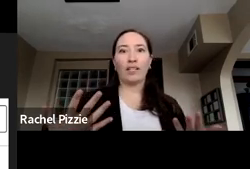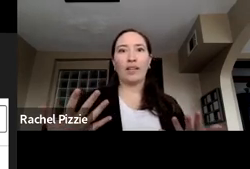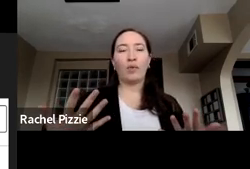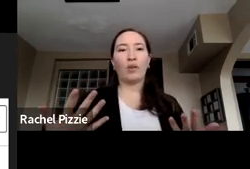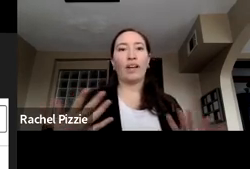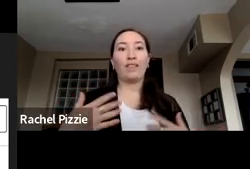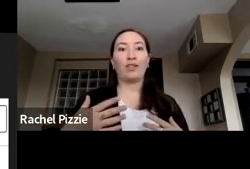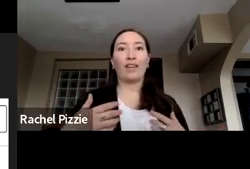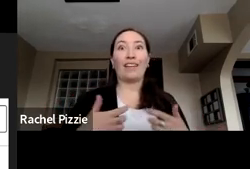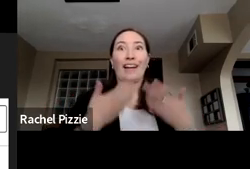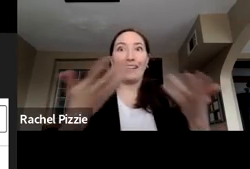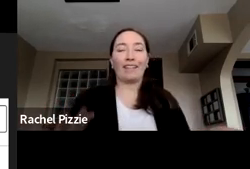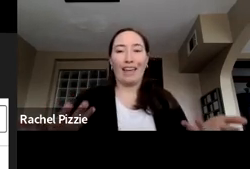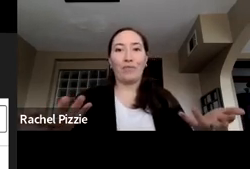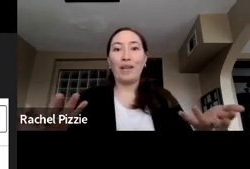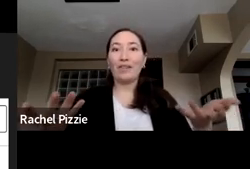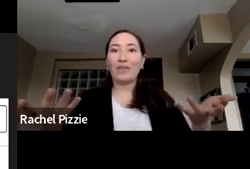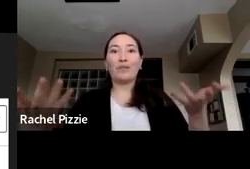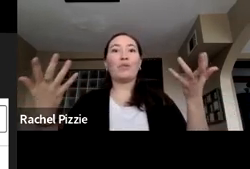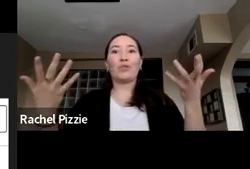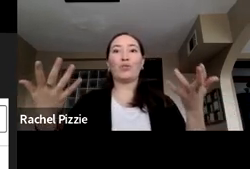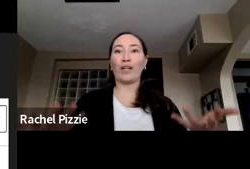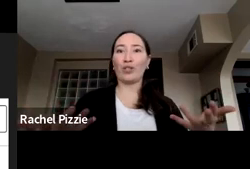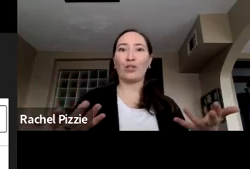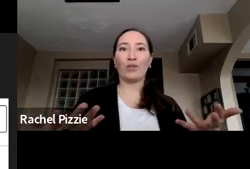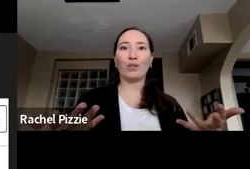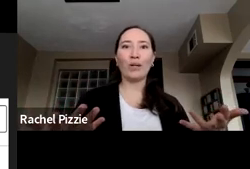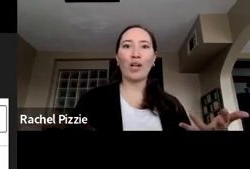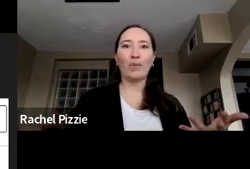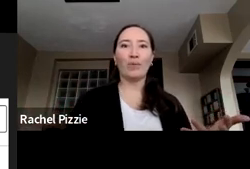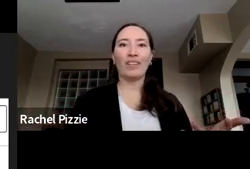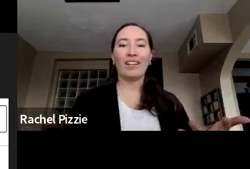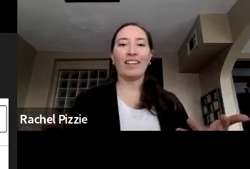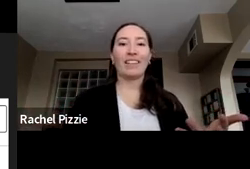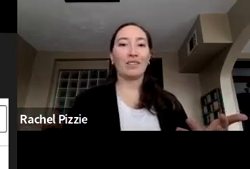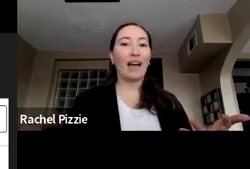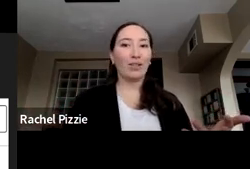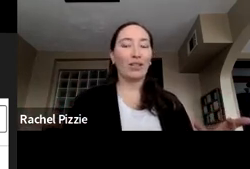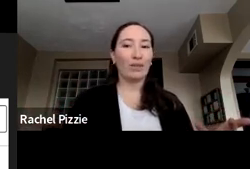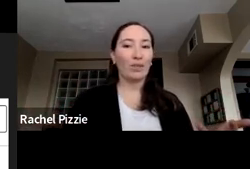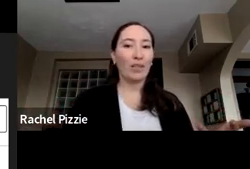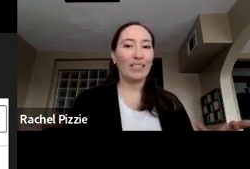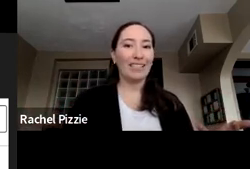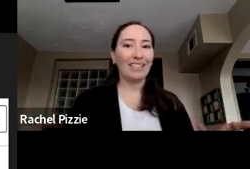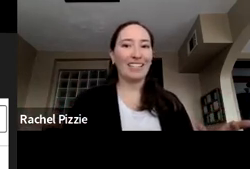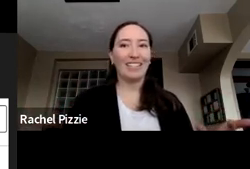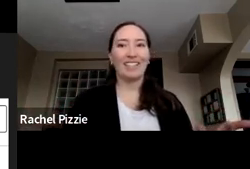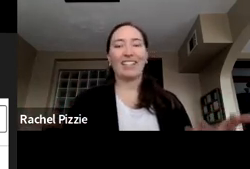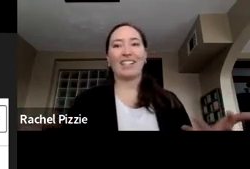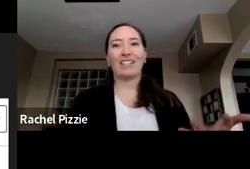So for example, in the survey that I gave many of you to register for this workshop, these are actually the